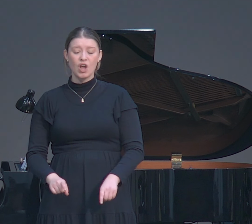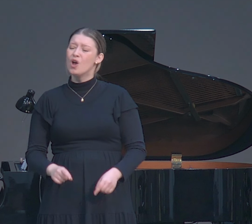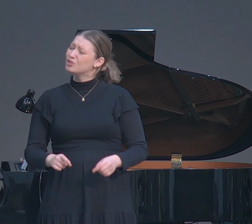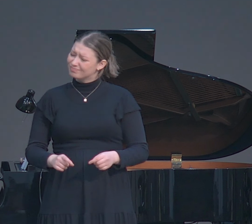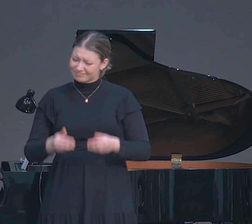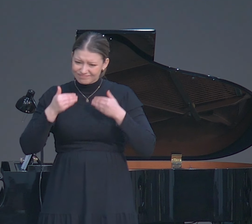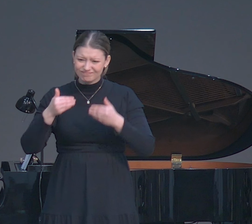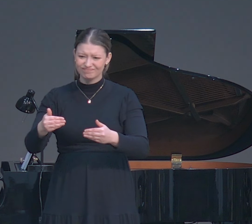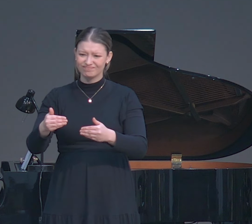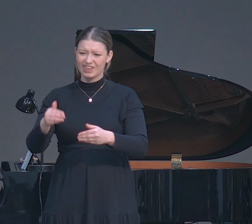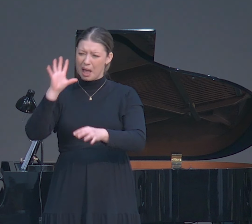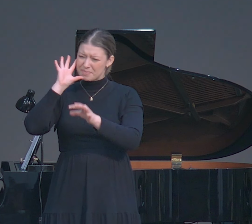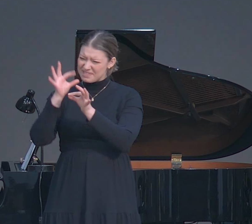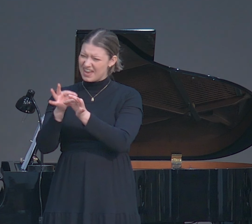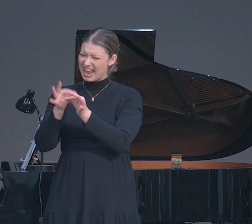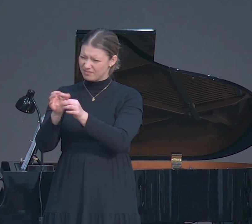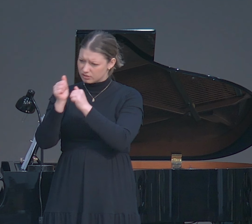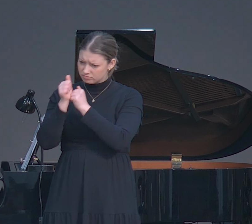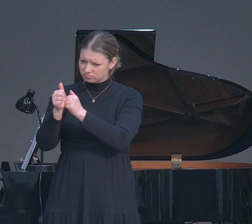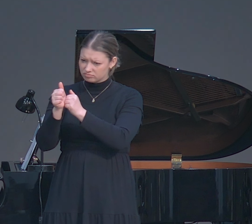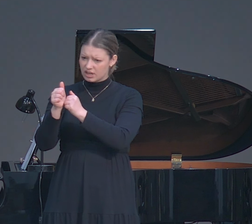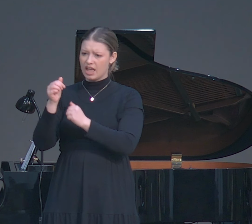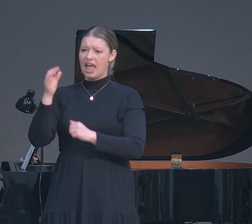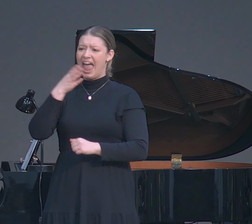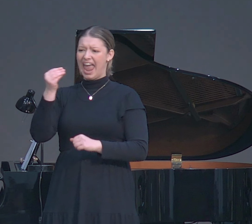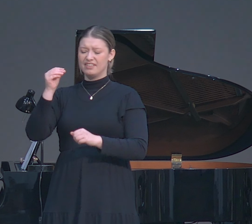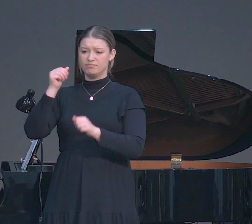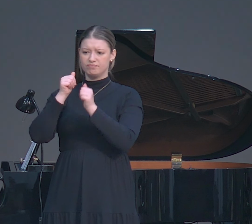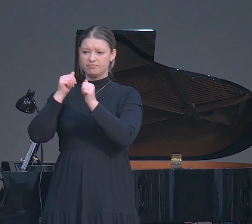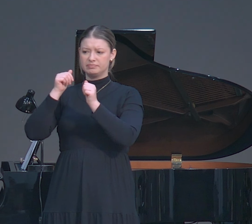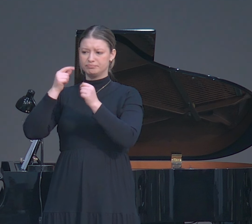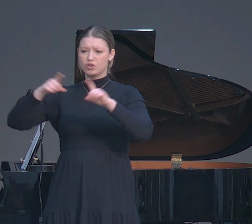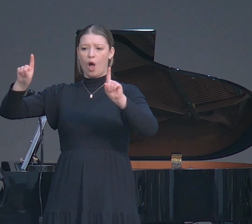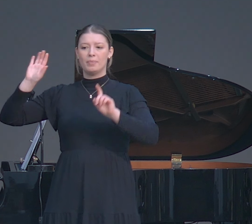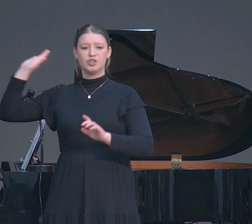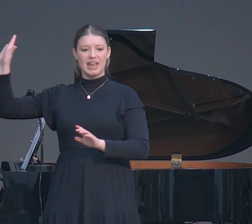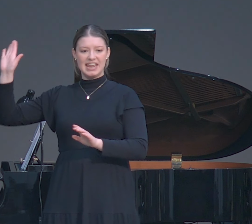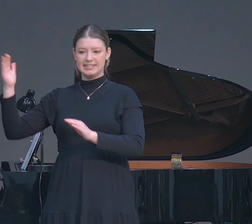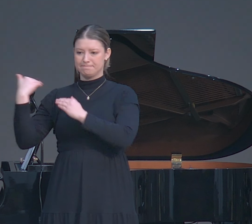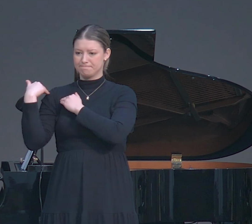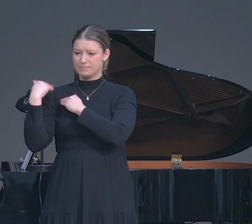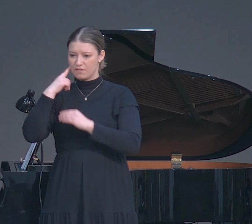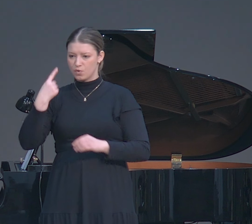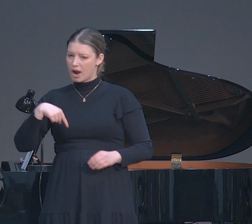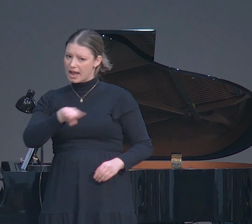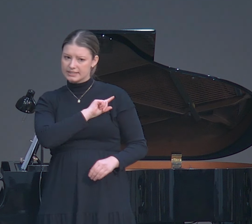come. So be faithful to the mission.